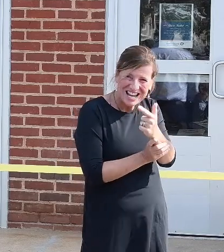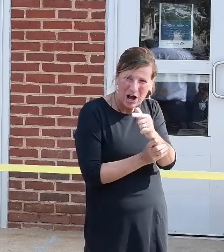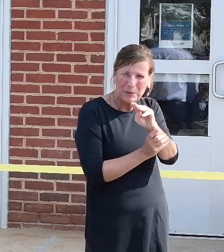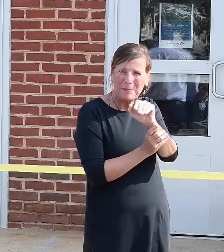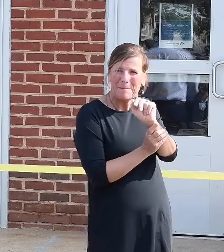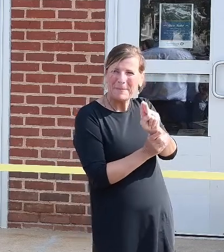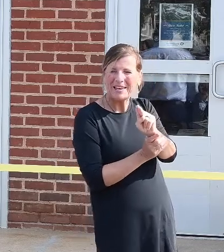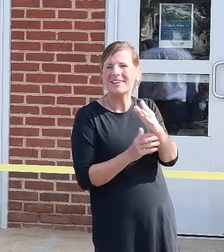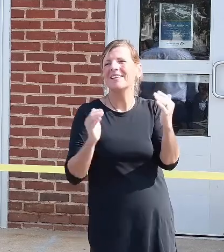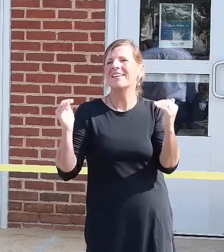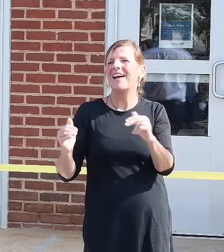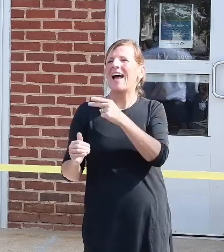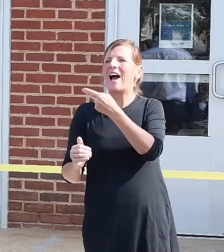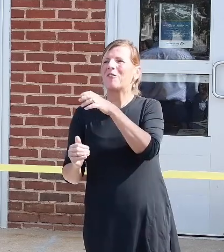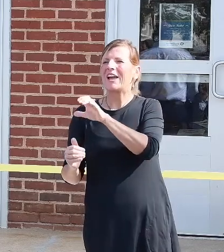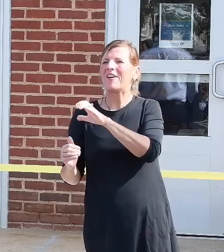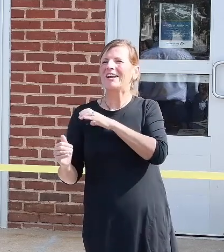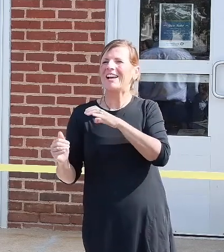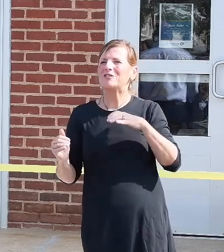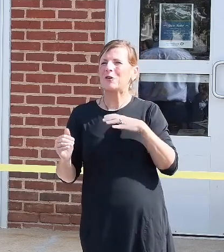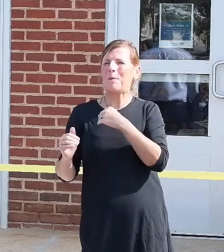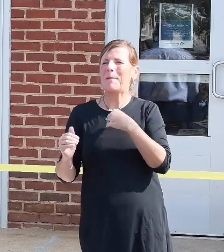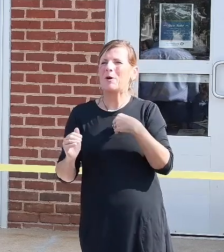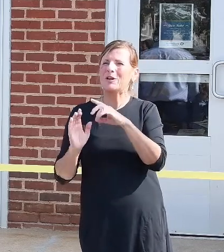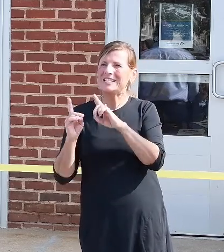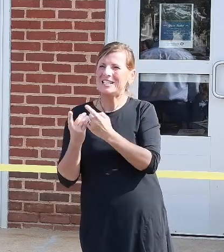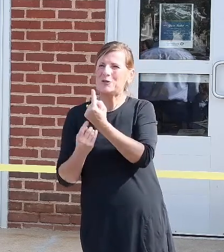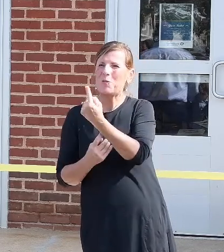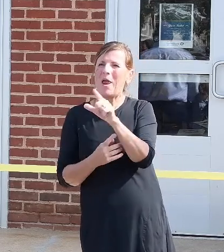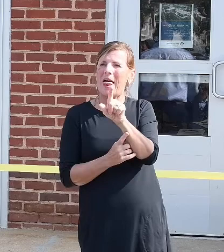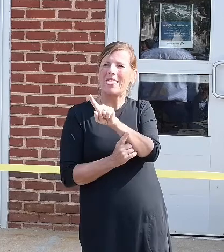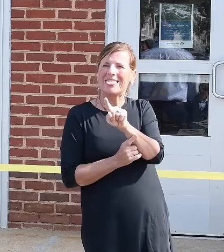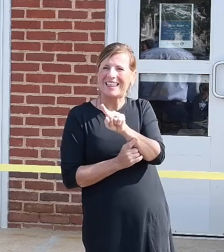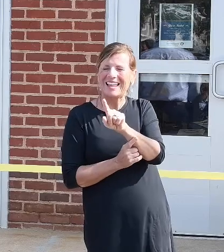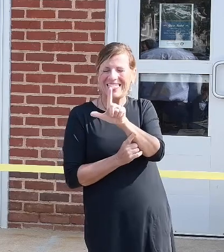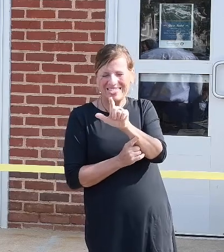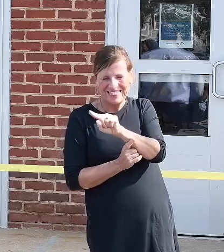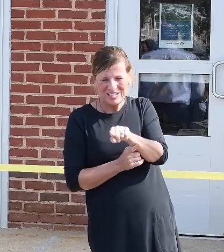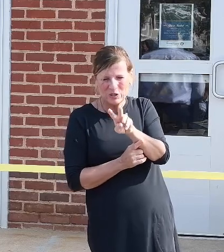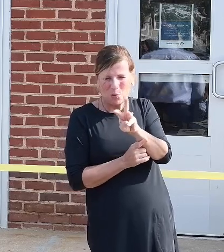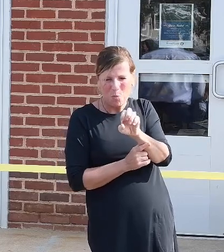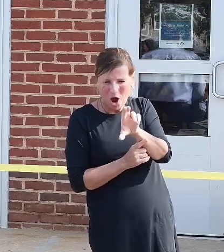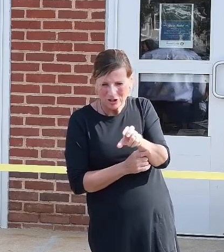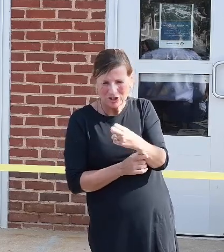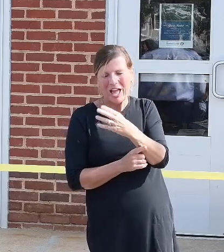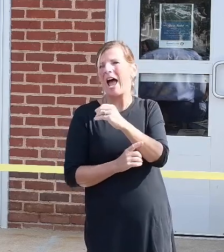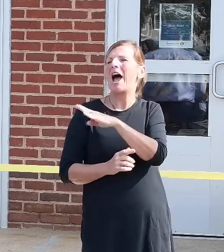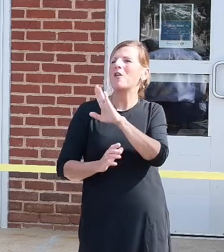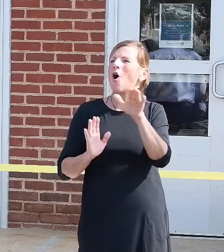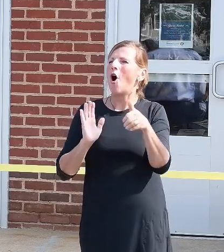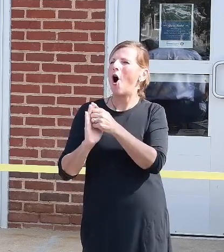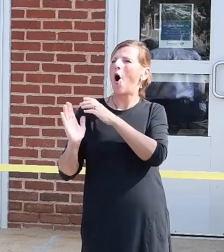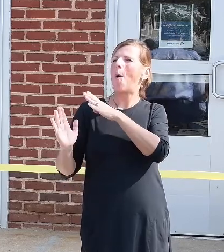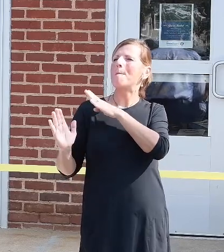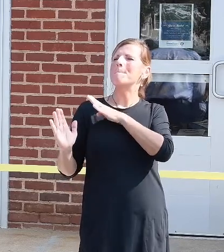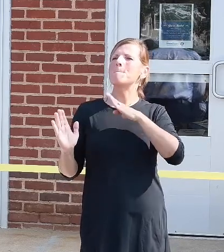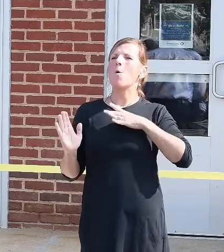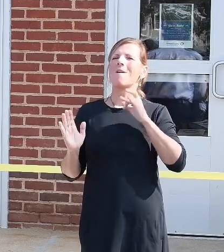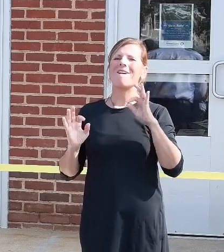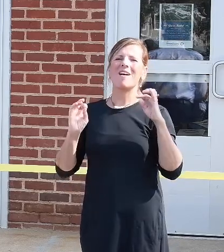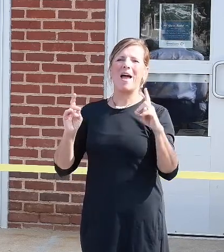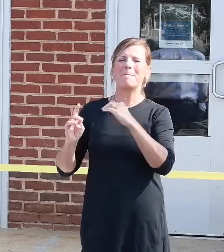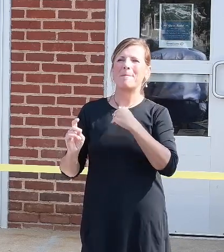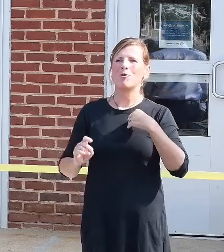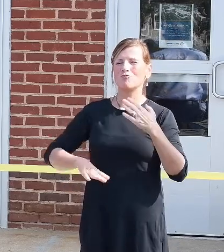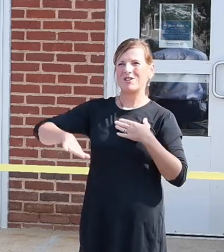Howard County Council Member representing District 1, Liz Walsh. And if all the Board of Education members, I know some of them will be here, if you can